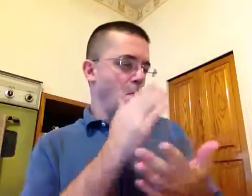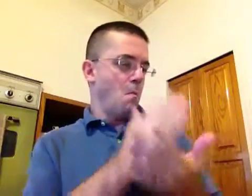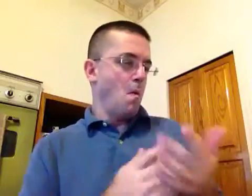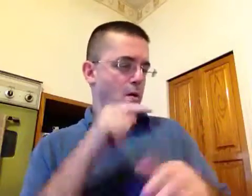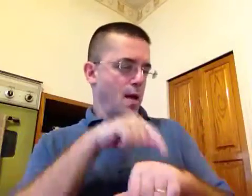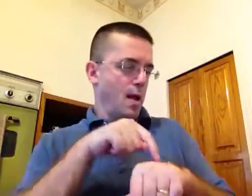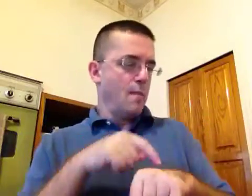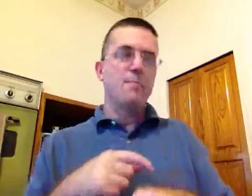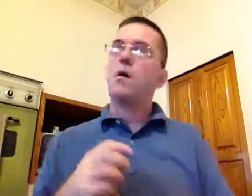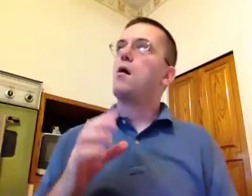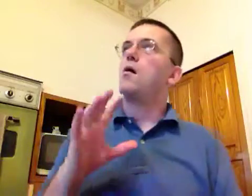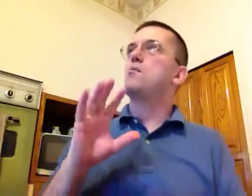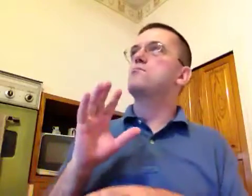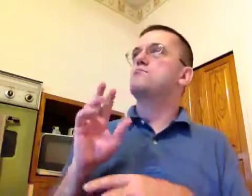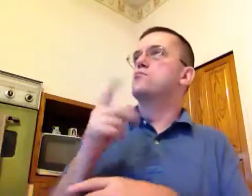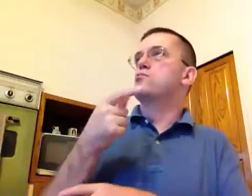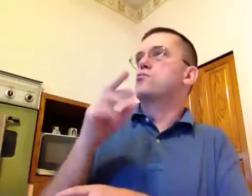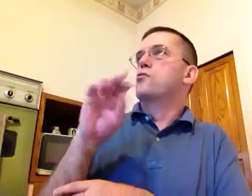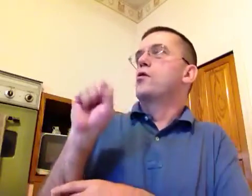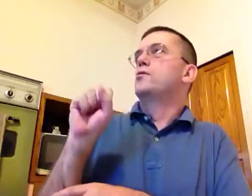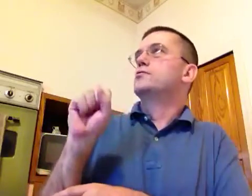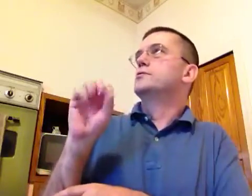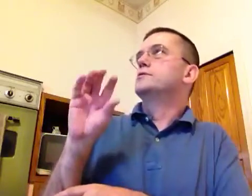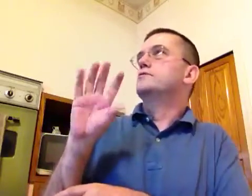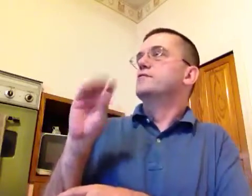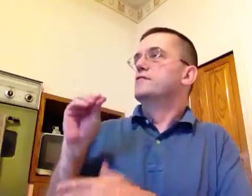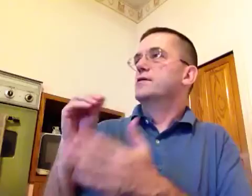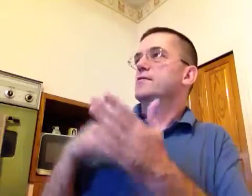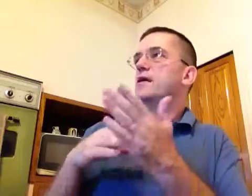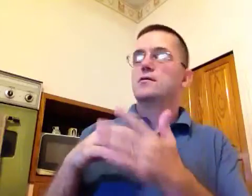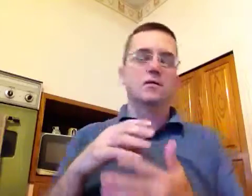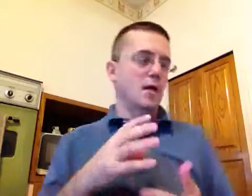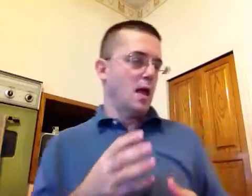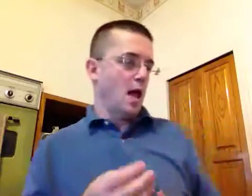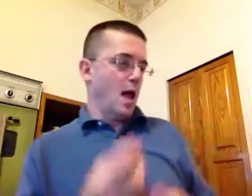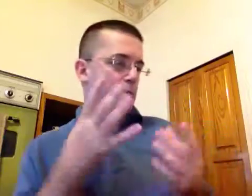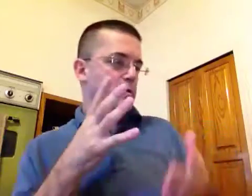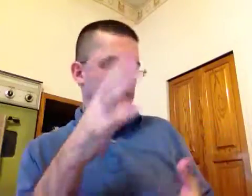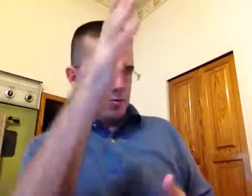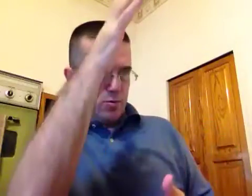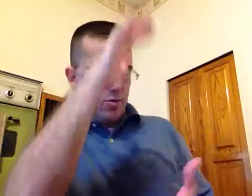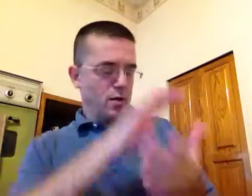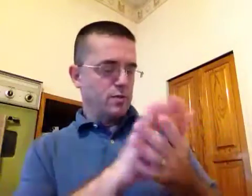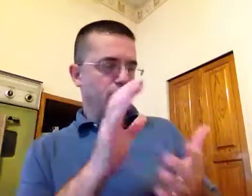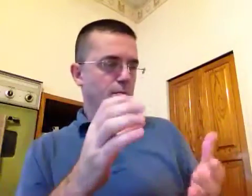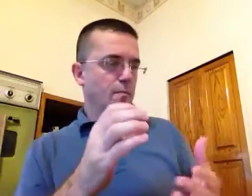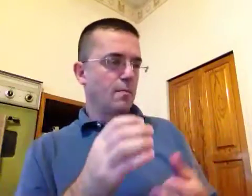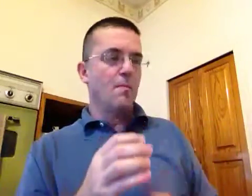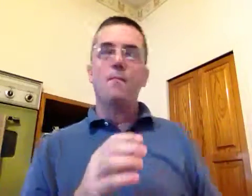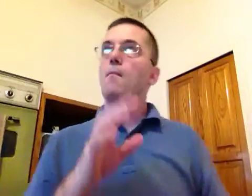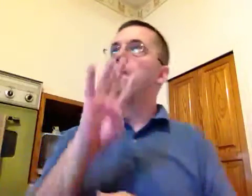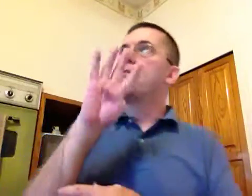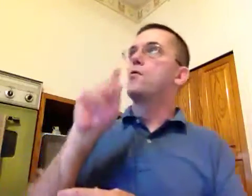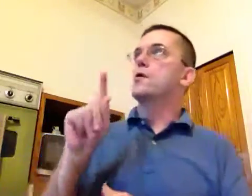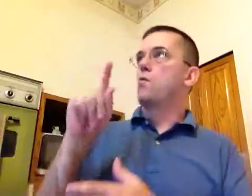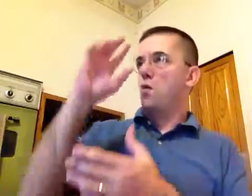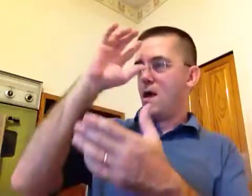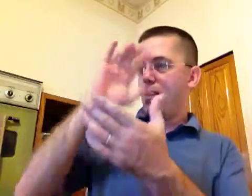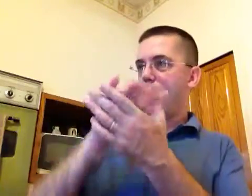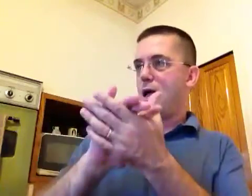The gross is $50,000 a year. And what's he make? His gross is about 41. You're making 50 working